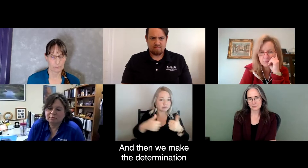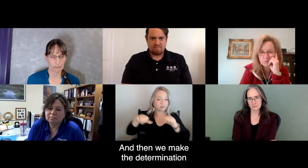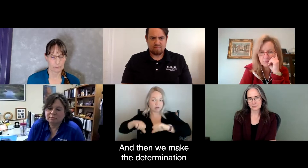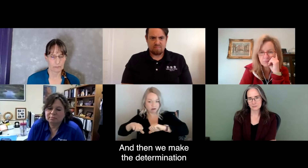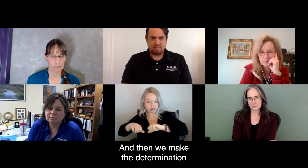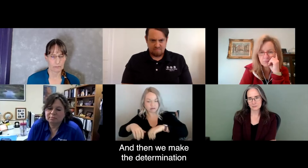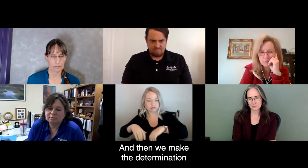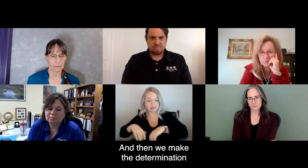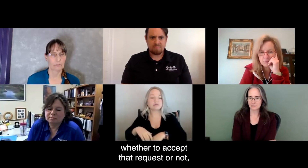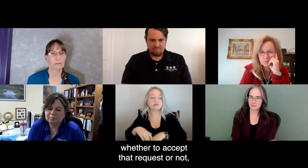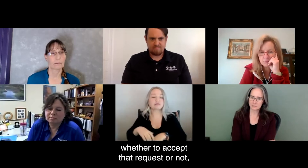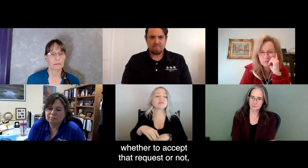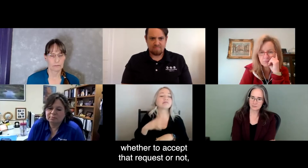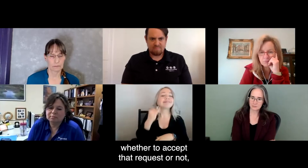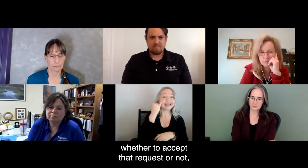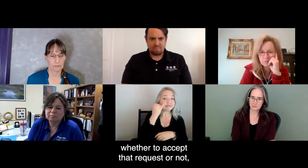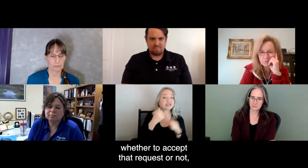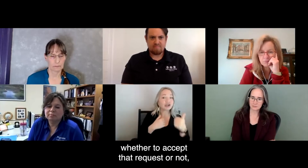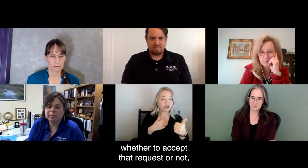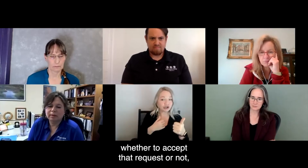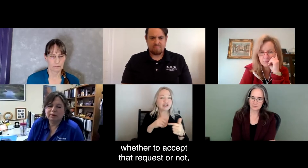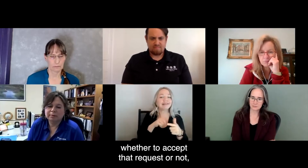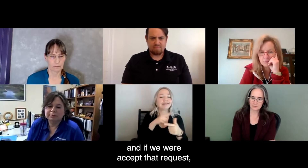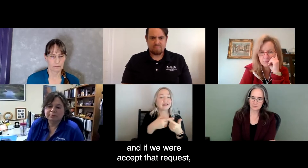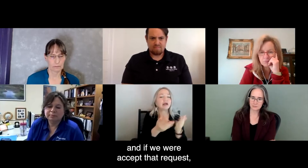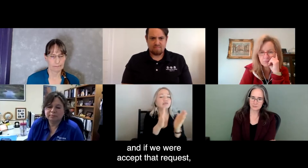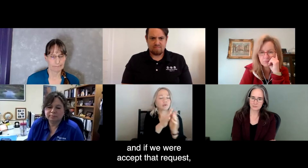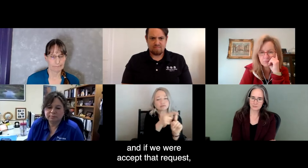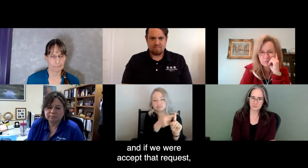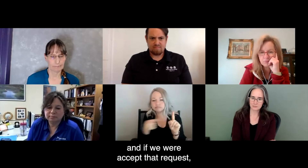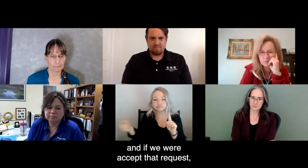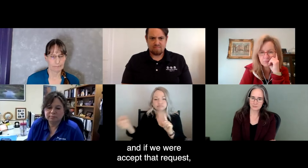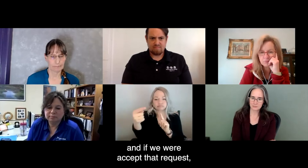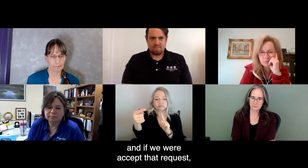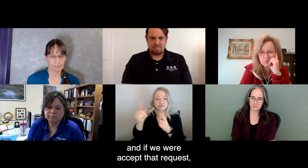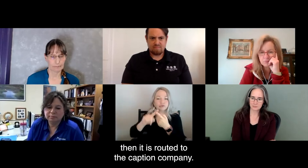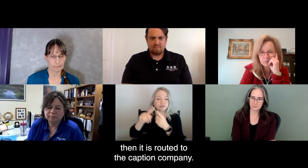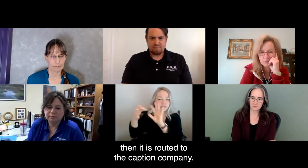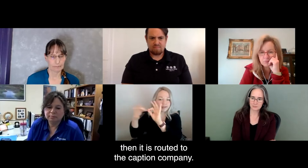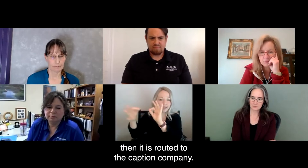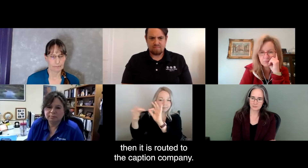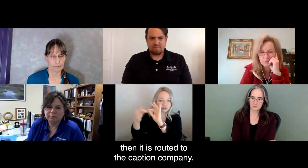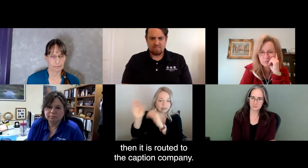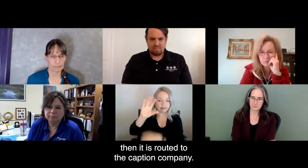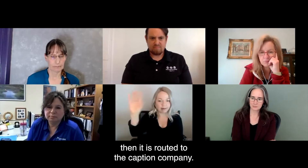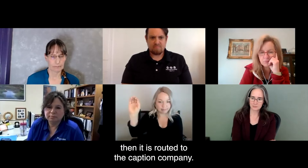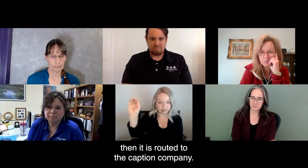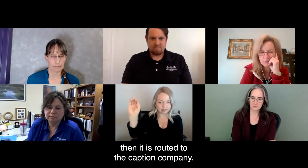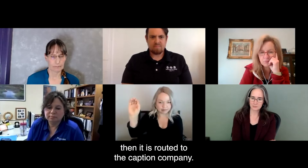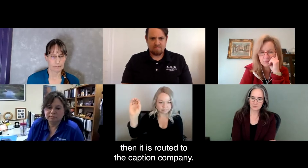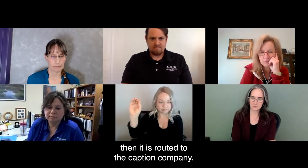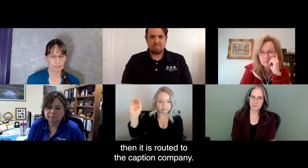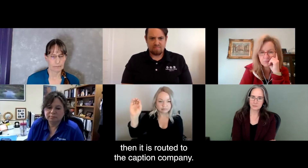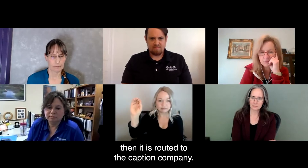And then we make the determination whether to accept that request or not. And if we accept that request, then it is routed to